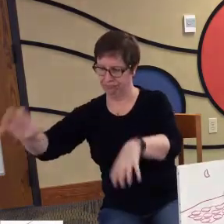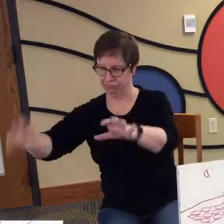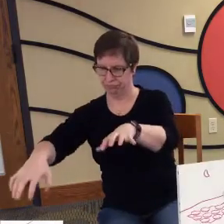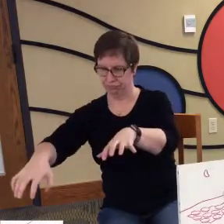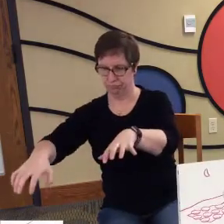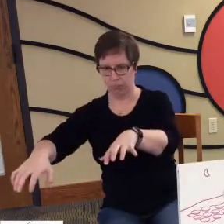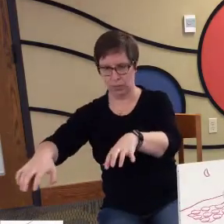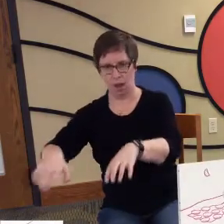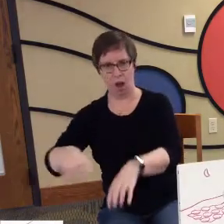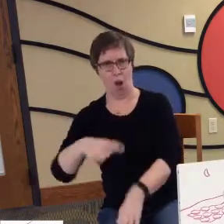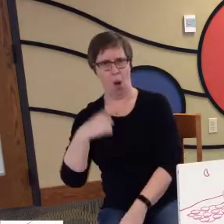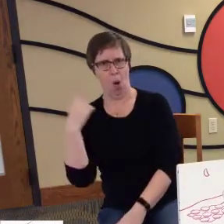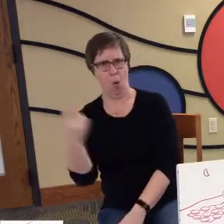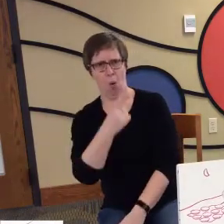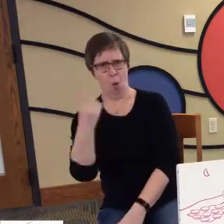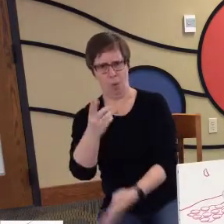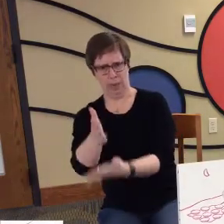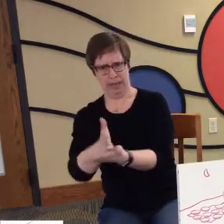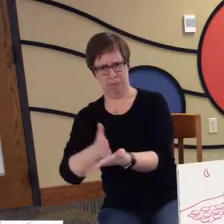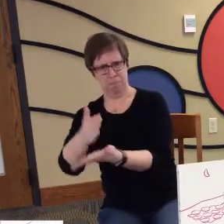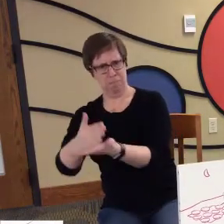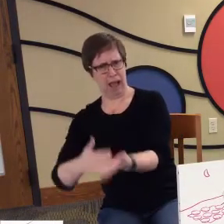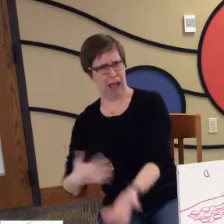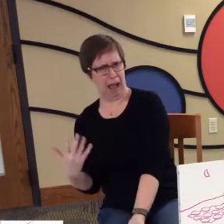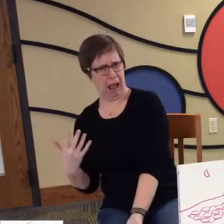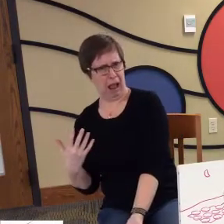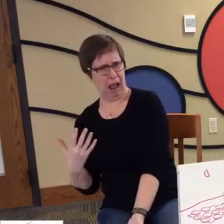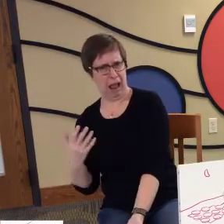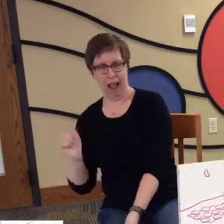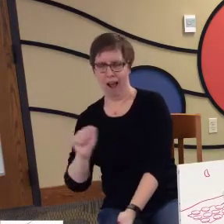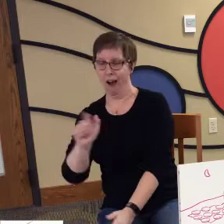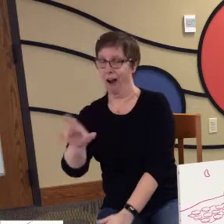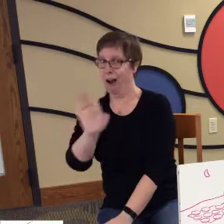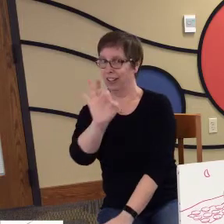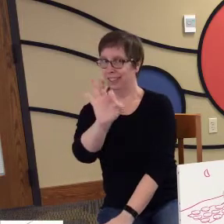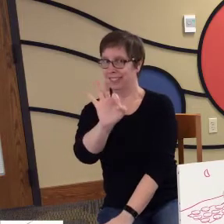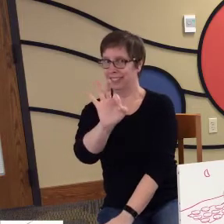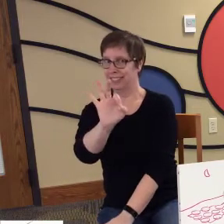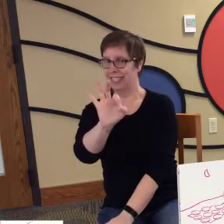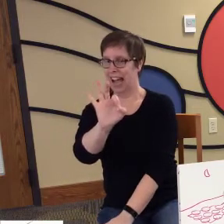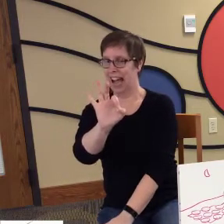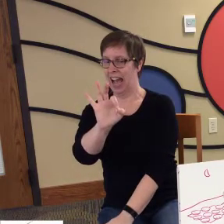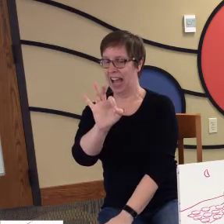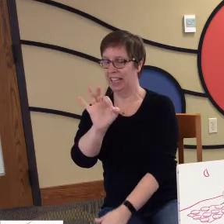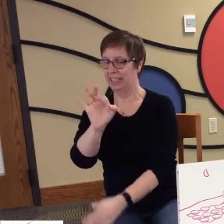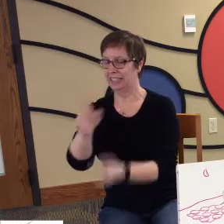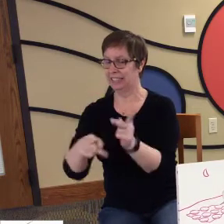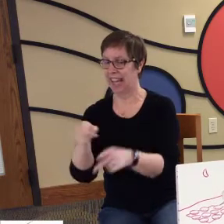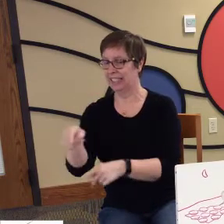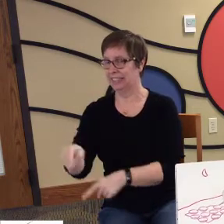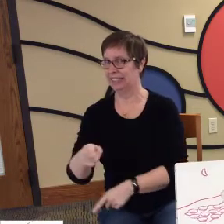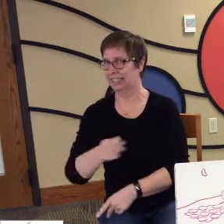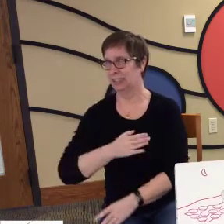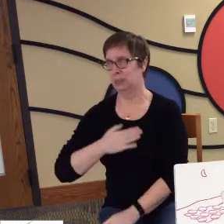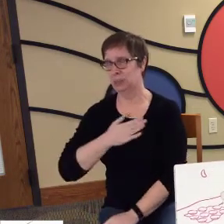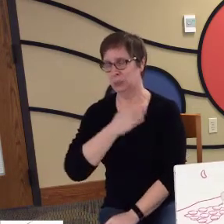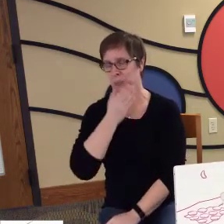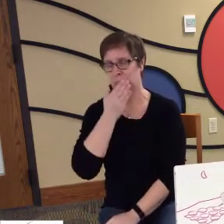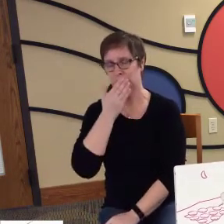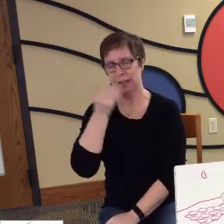There was nothing but pie, but there were all 9 kinds of pie that Harold liked